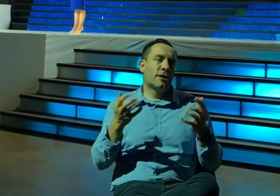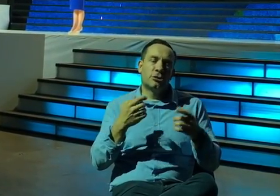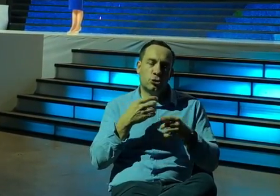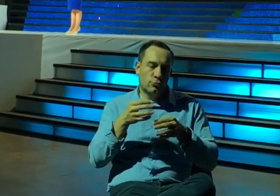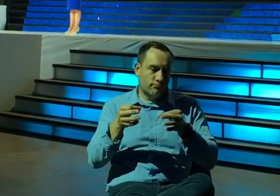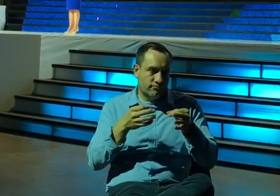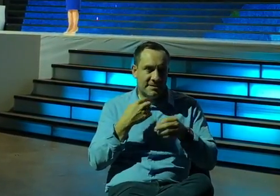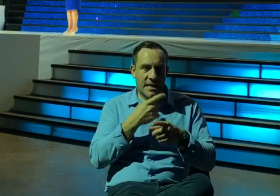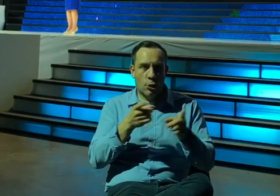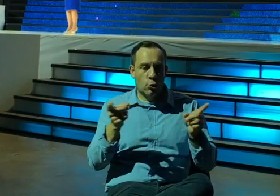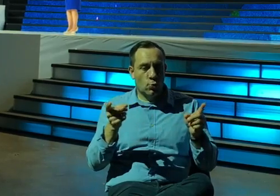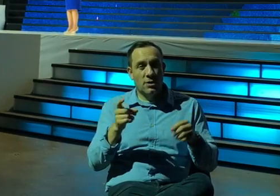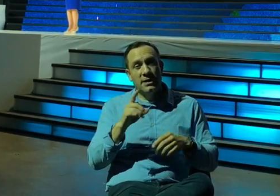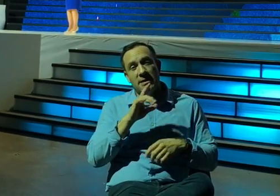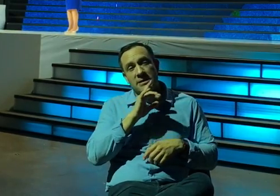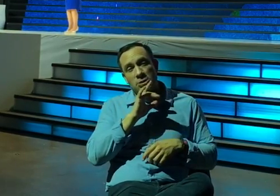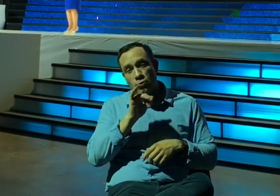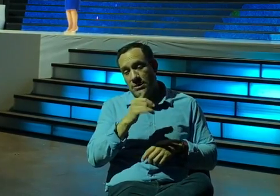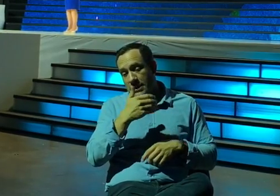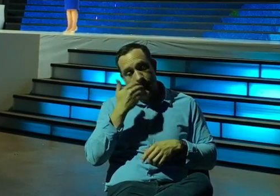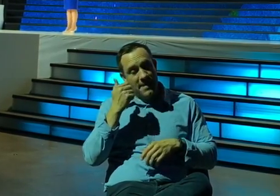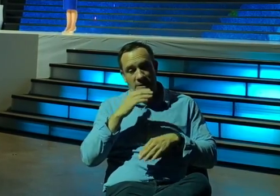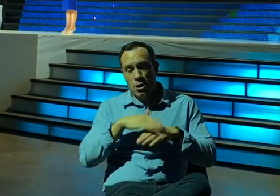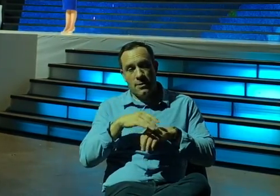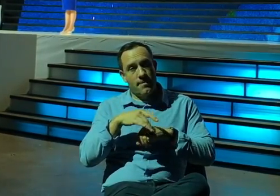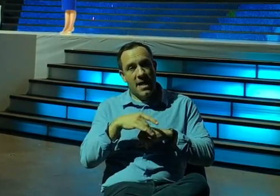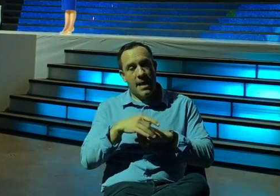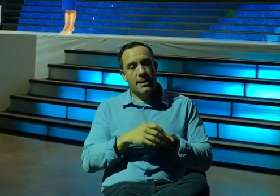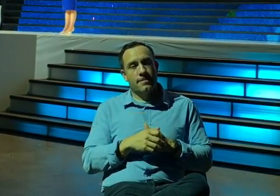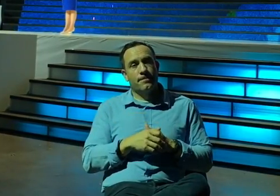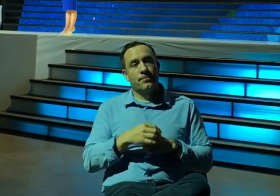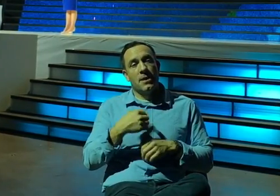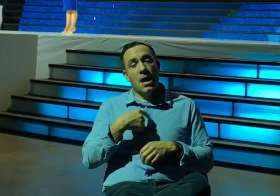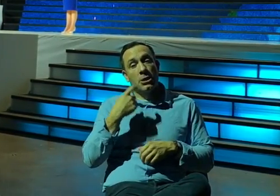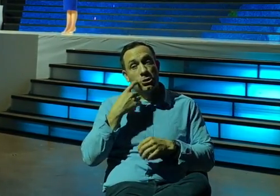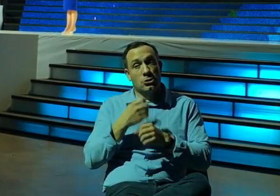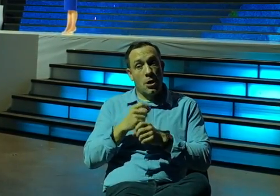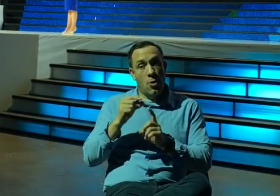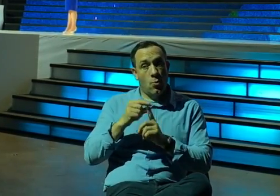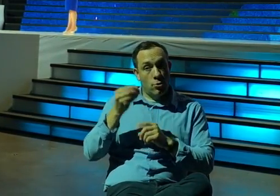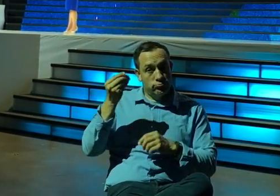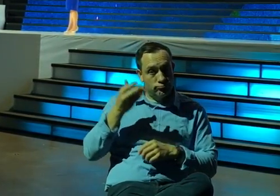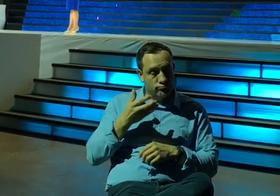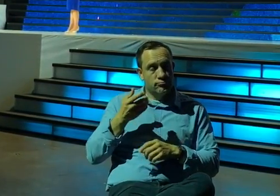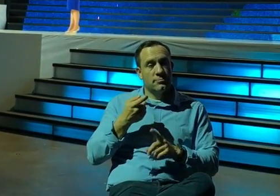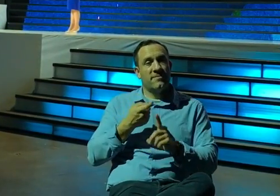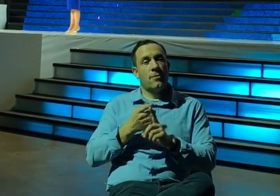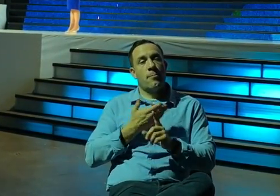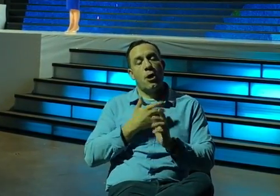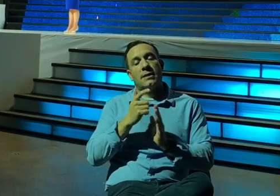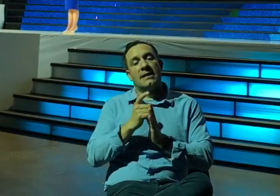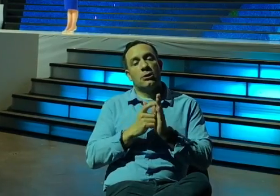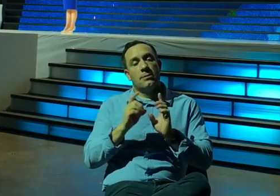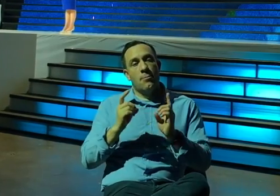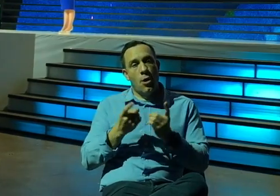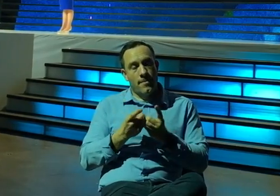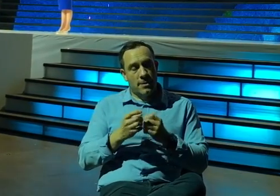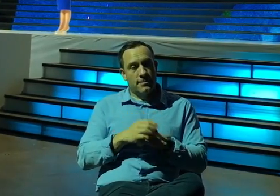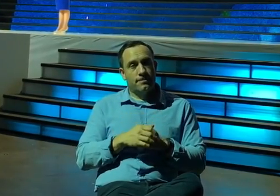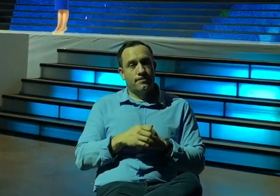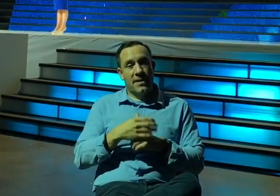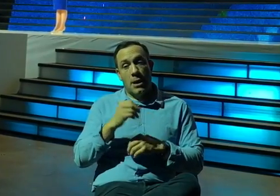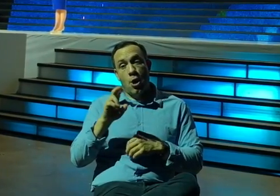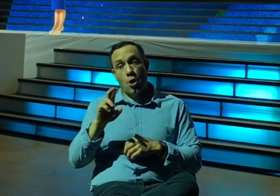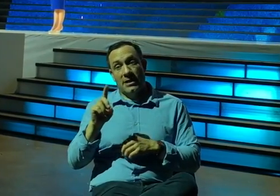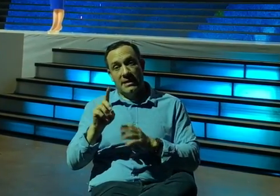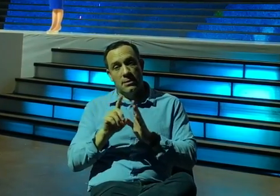the best on the planet. And I just got word today from our legal department and our R&D